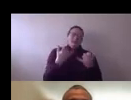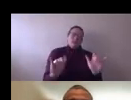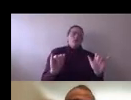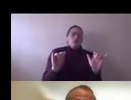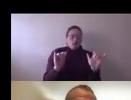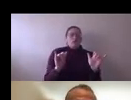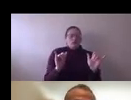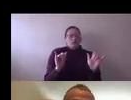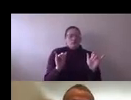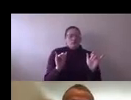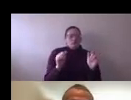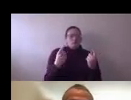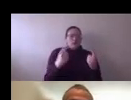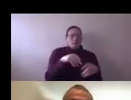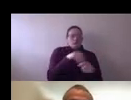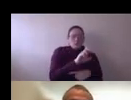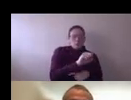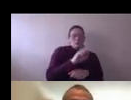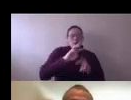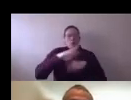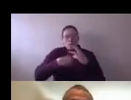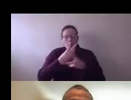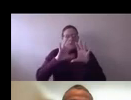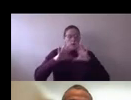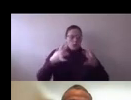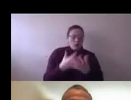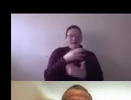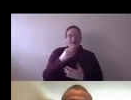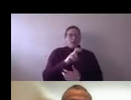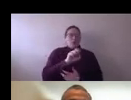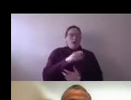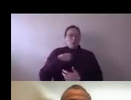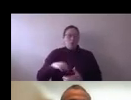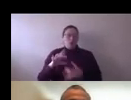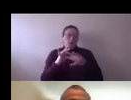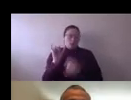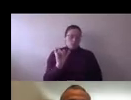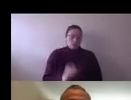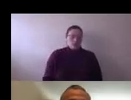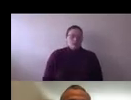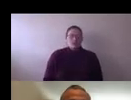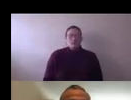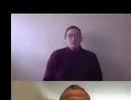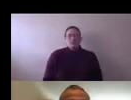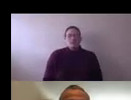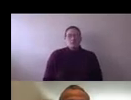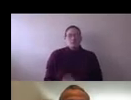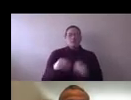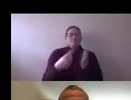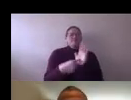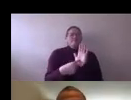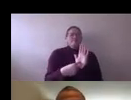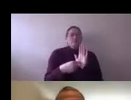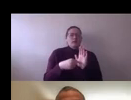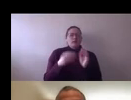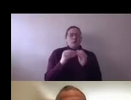in the US, in the world, and also in terms of US-China relations. So to give you a couple of examples of the